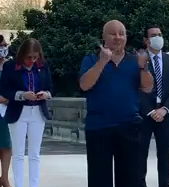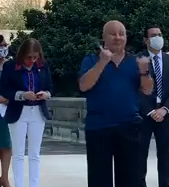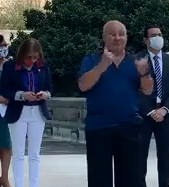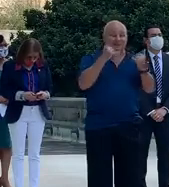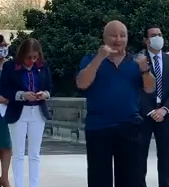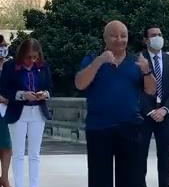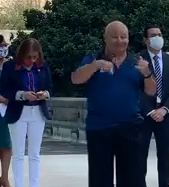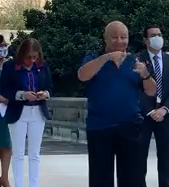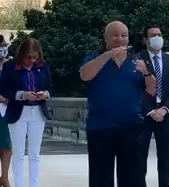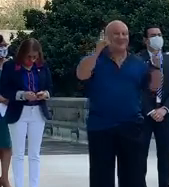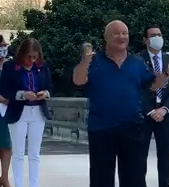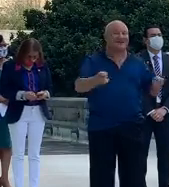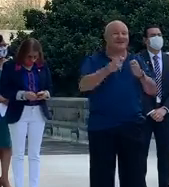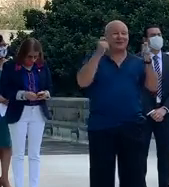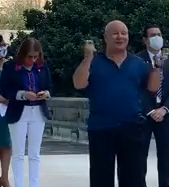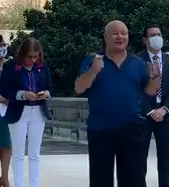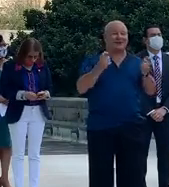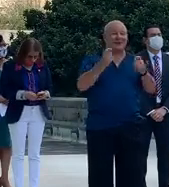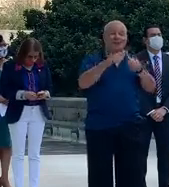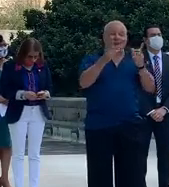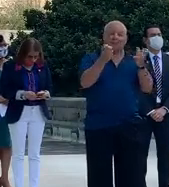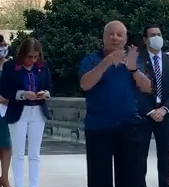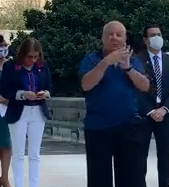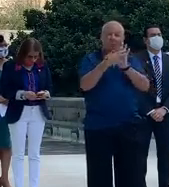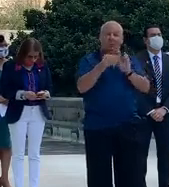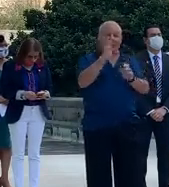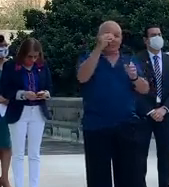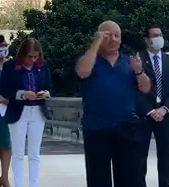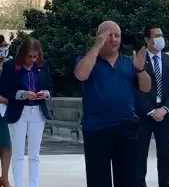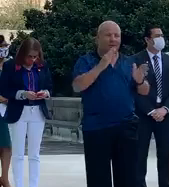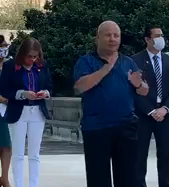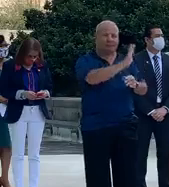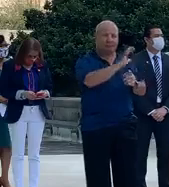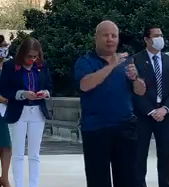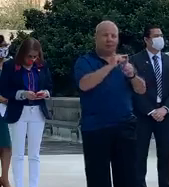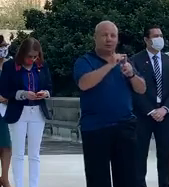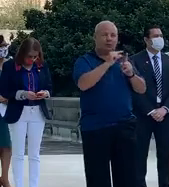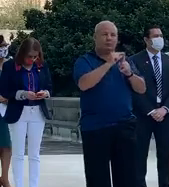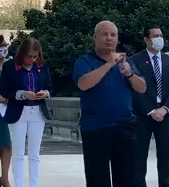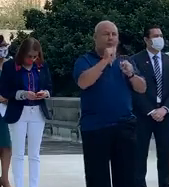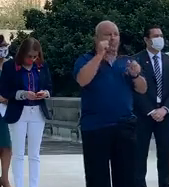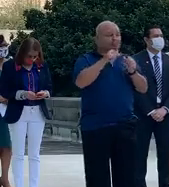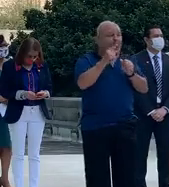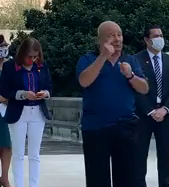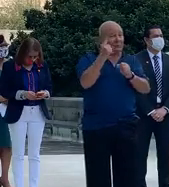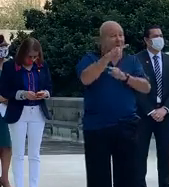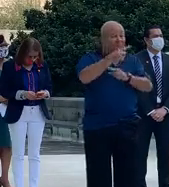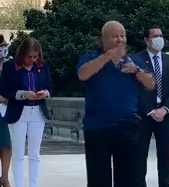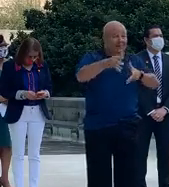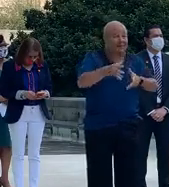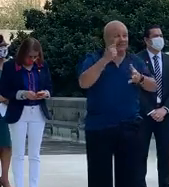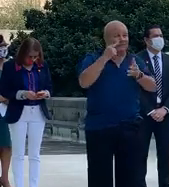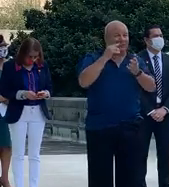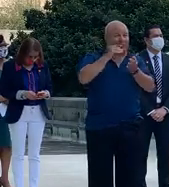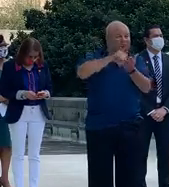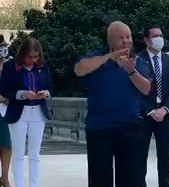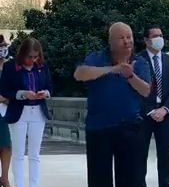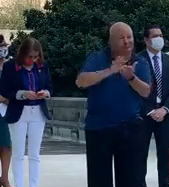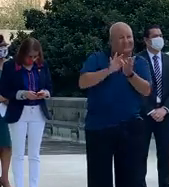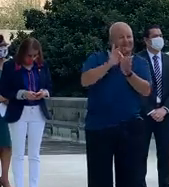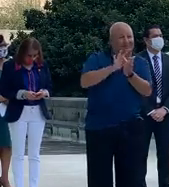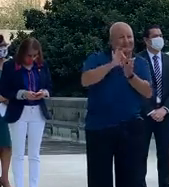today, but I want to echo the mayor's words, and remember, we have one more day to complete that